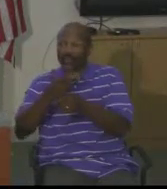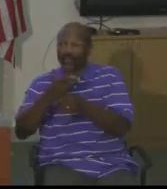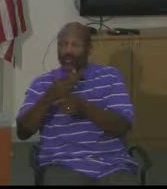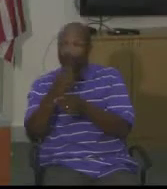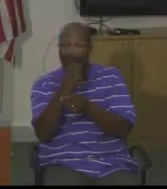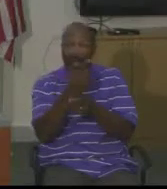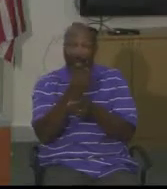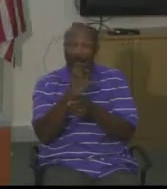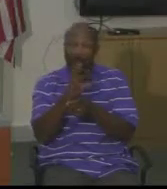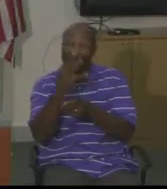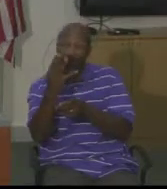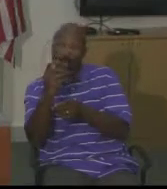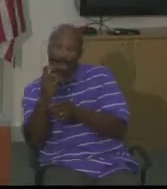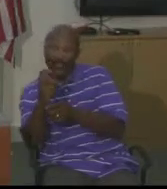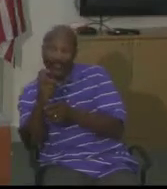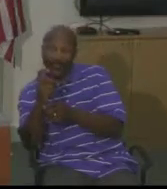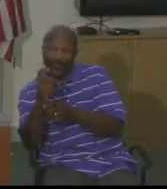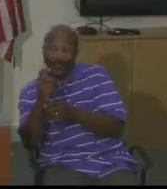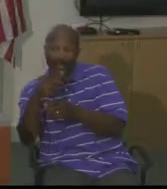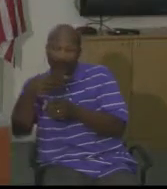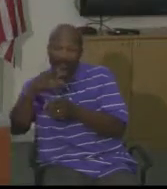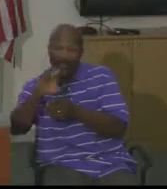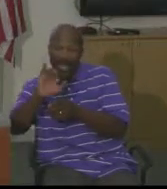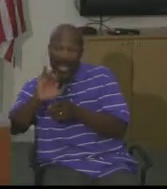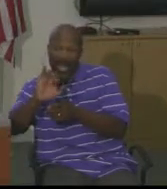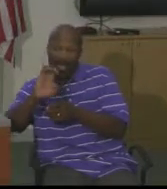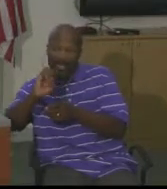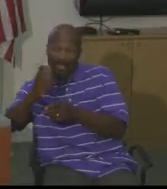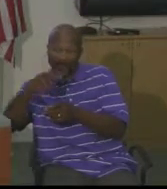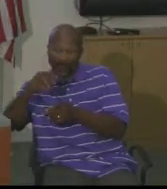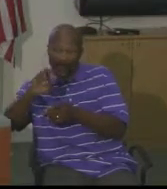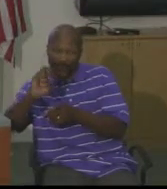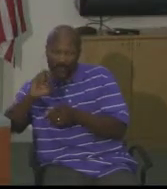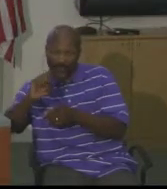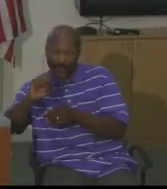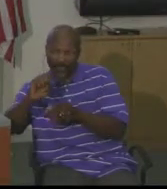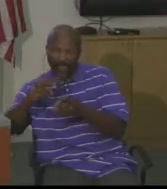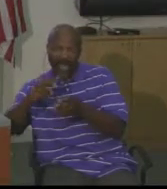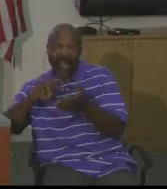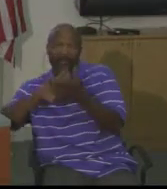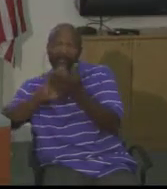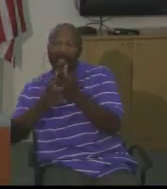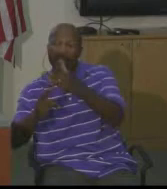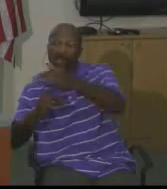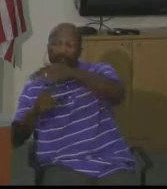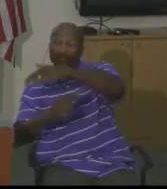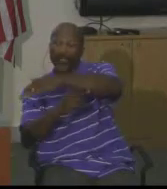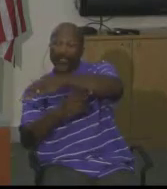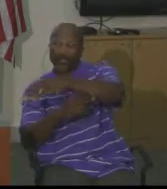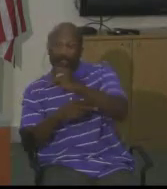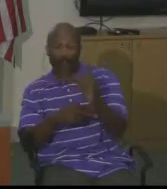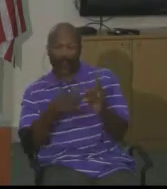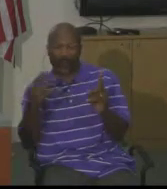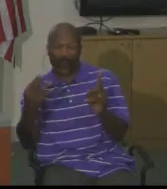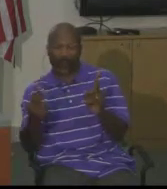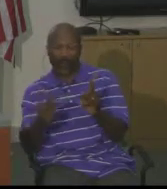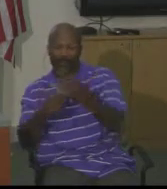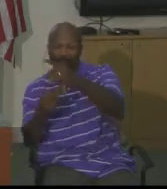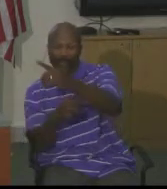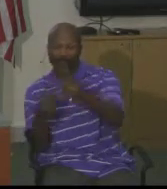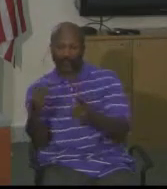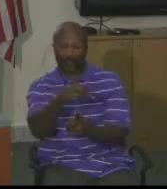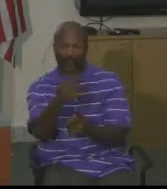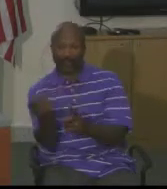1 or 4x PCI Express and bridges over to give you the PCI bus. So